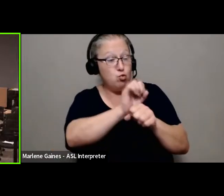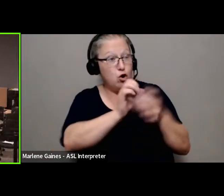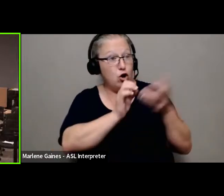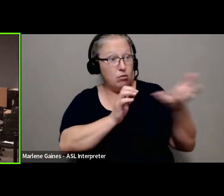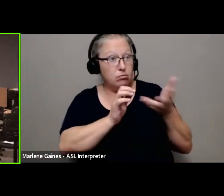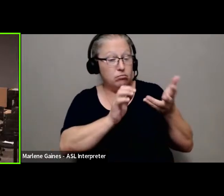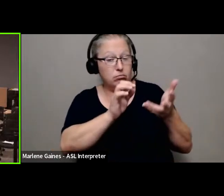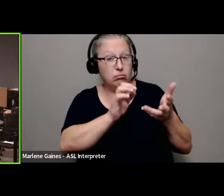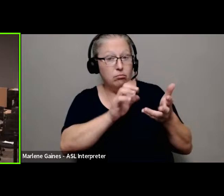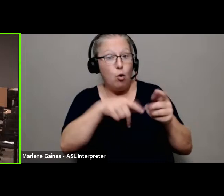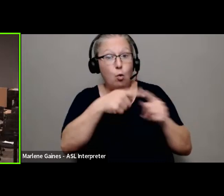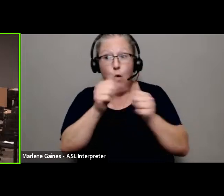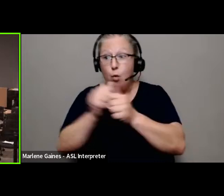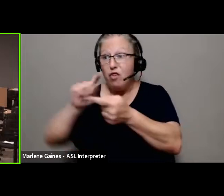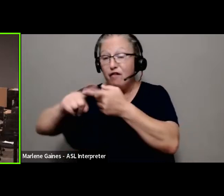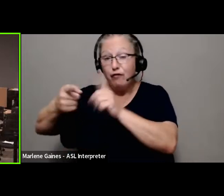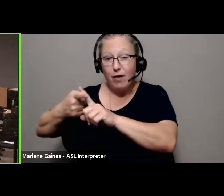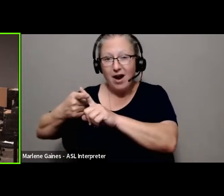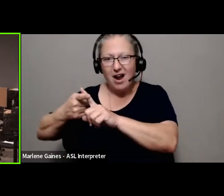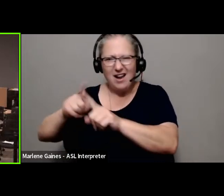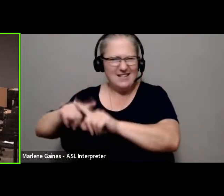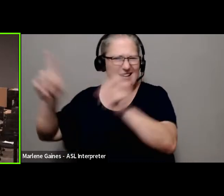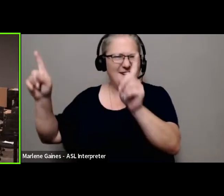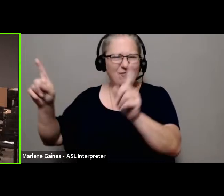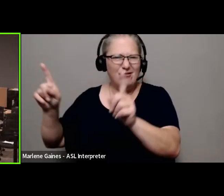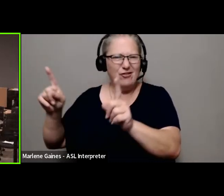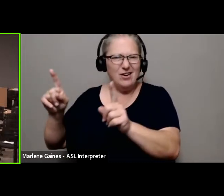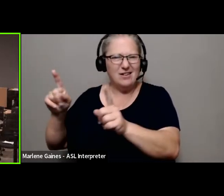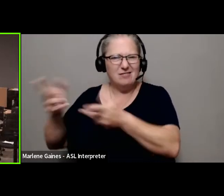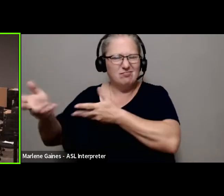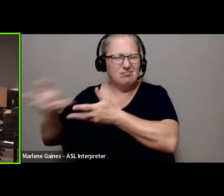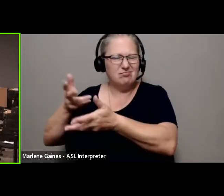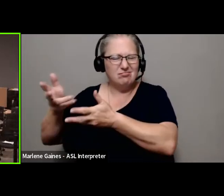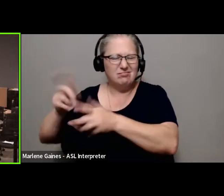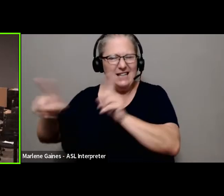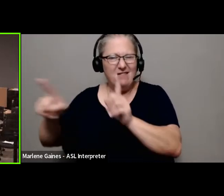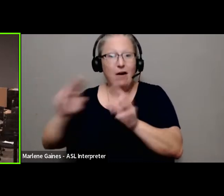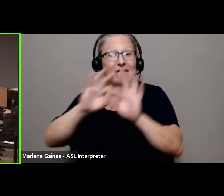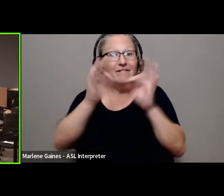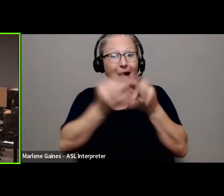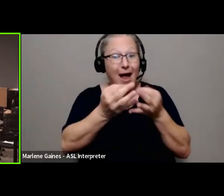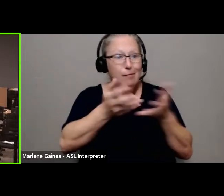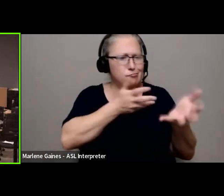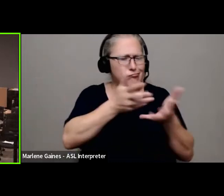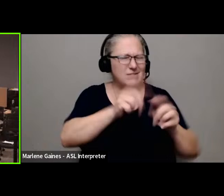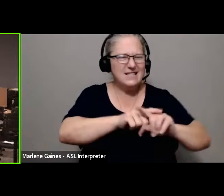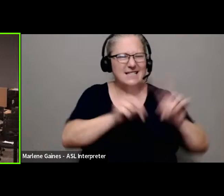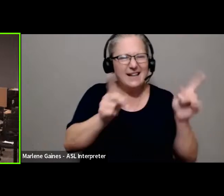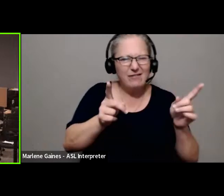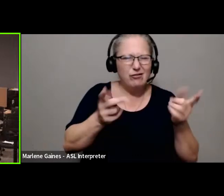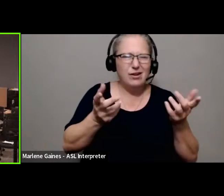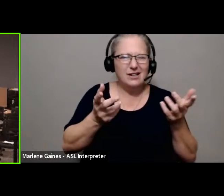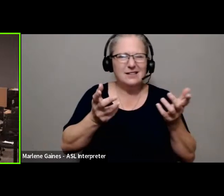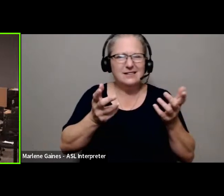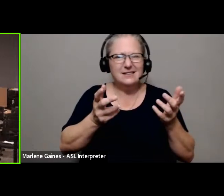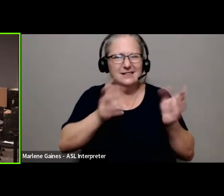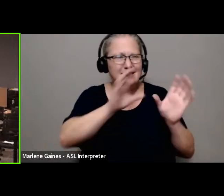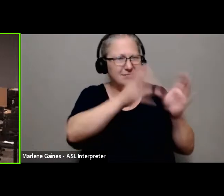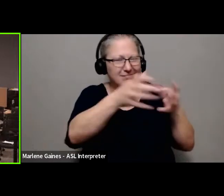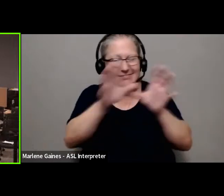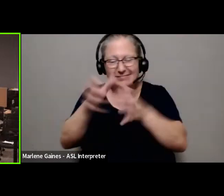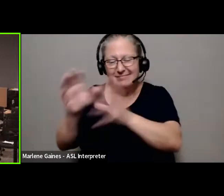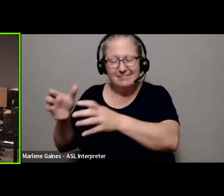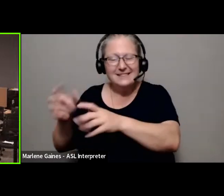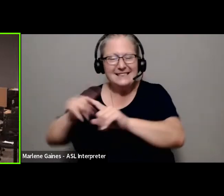your employment. When you're with your friends, you might have a different relationship. When you're with your family, you might have a different relationship. In all these